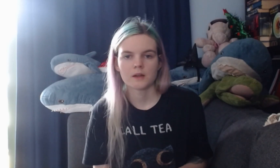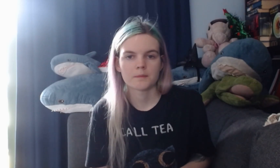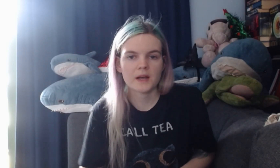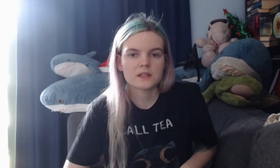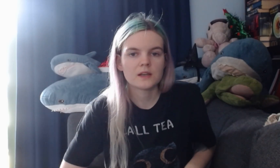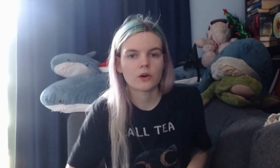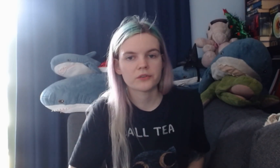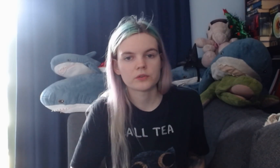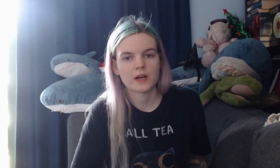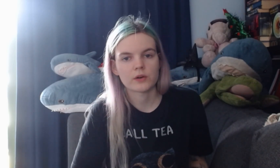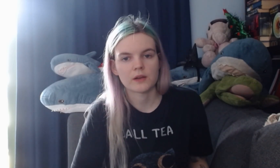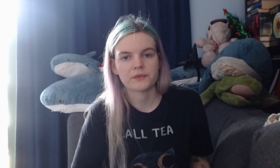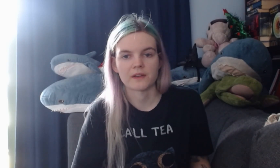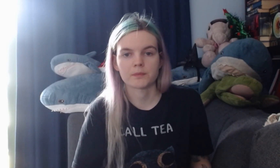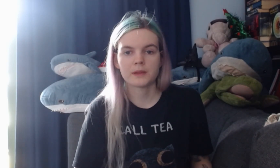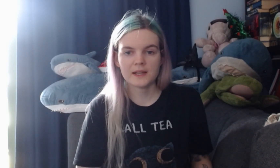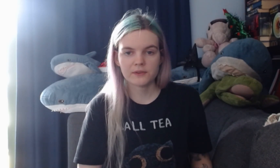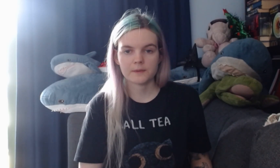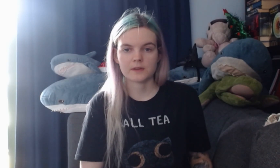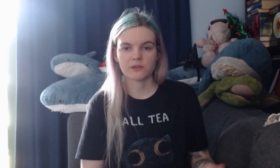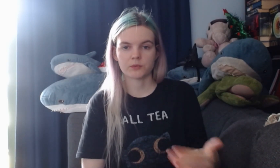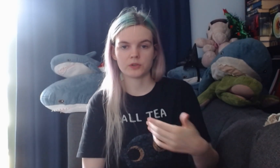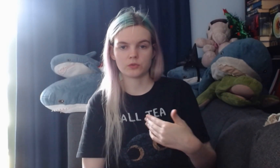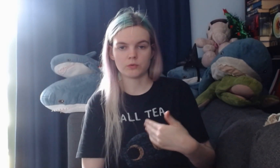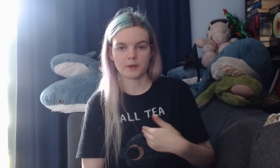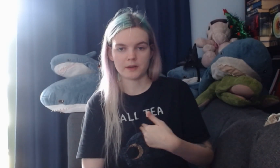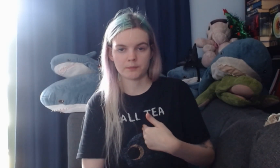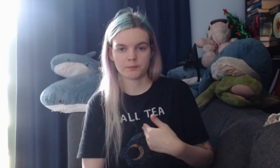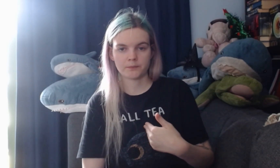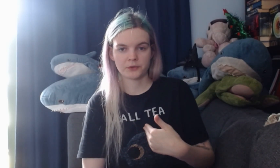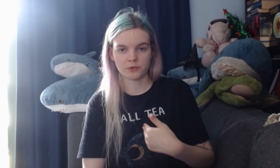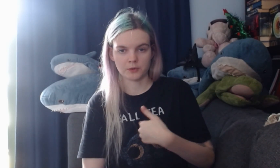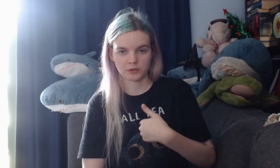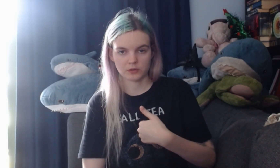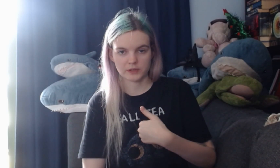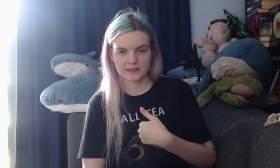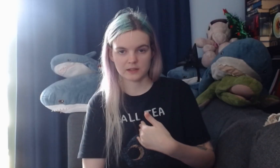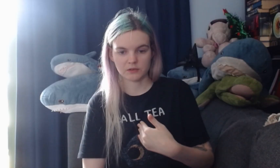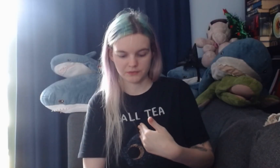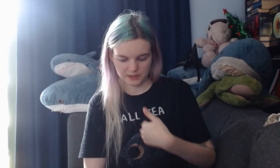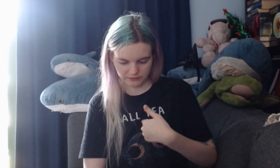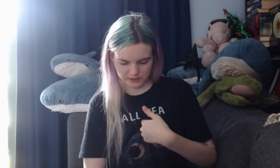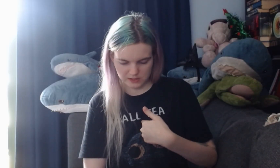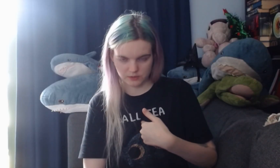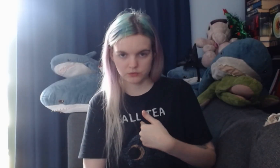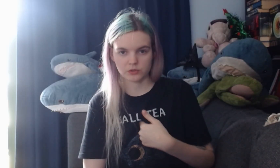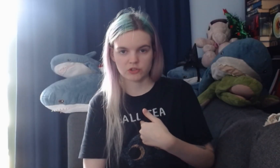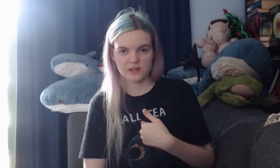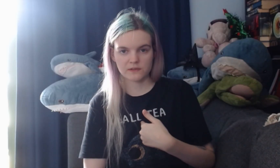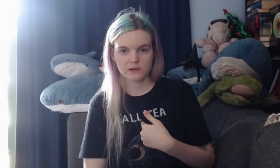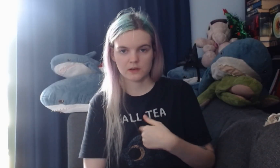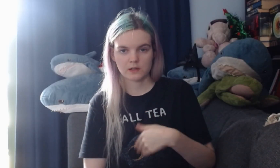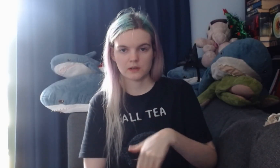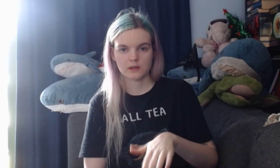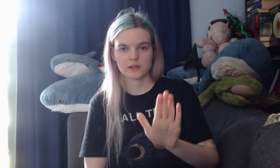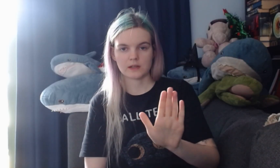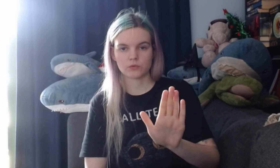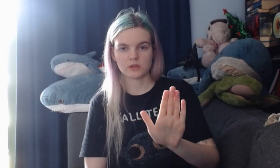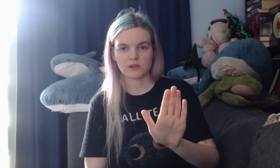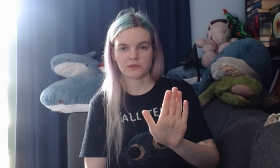But he also now gives us please. And this one you do by connecting your fingers here to your chest, and then doing this